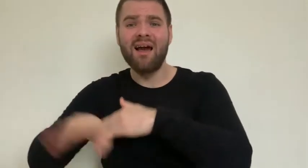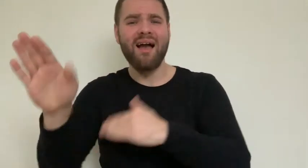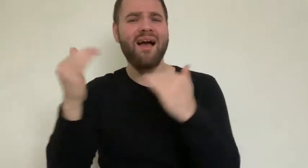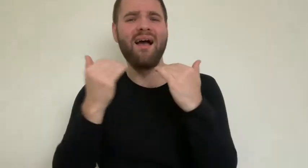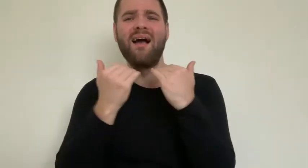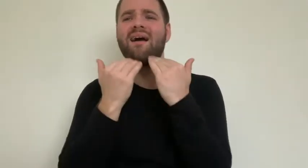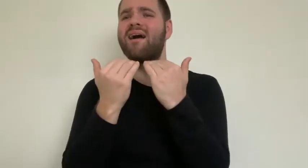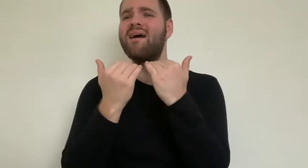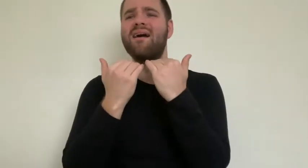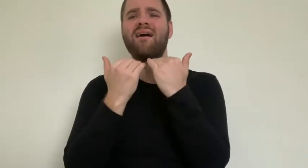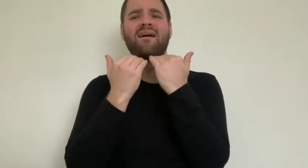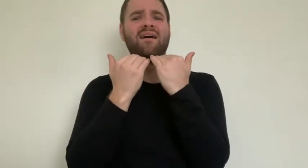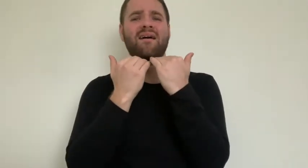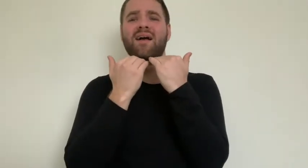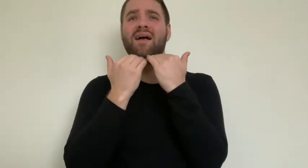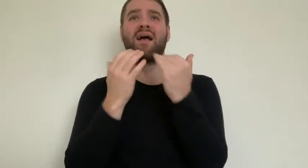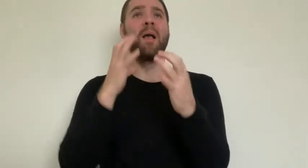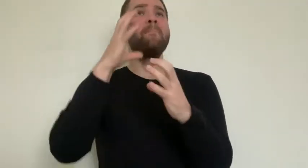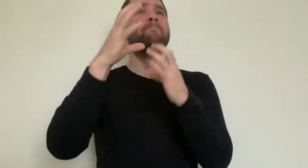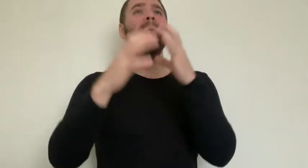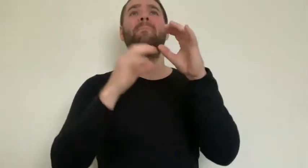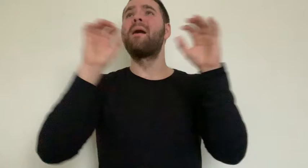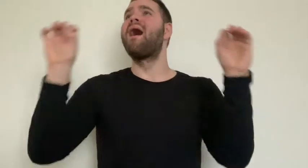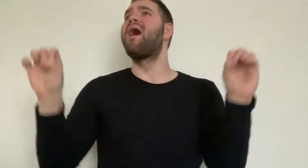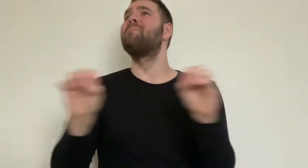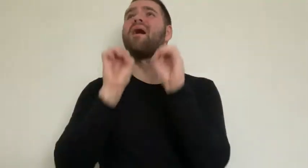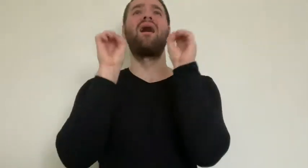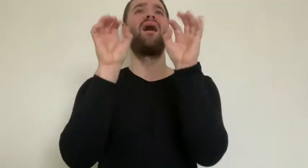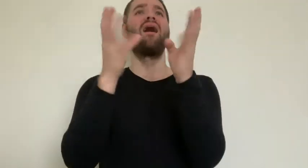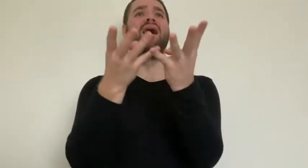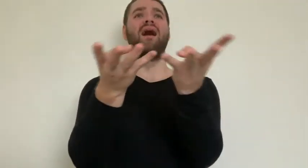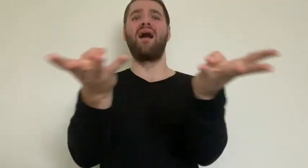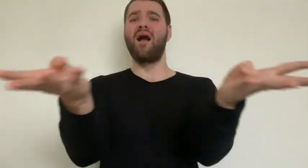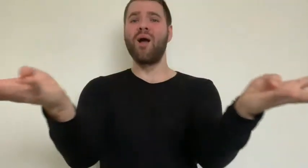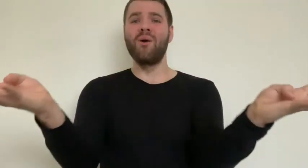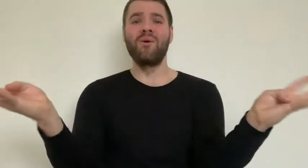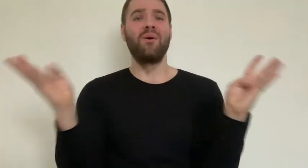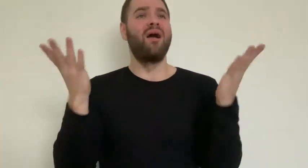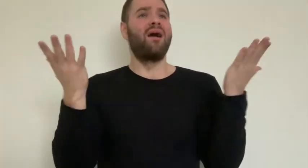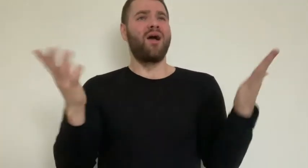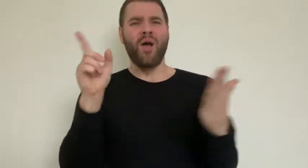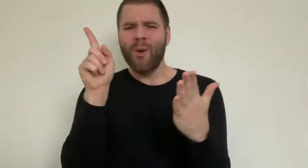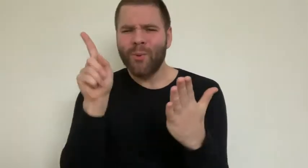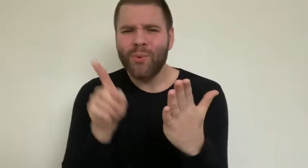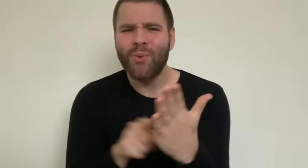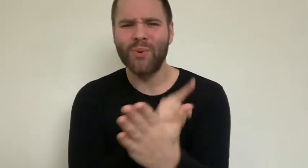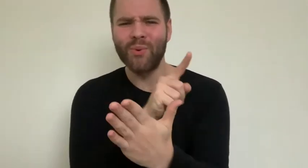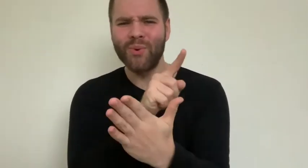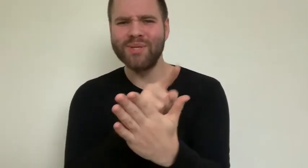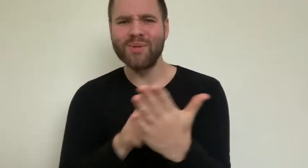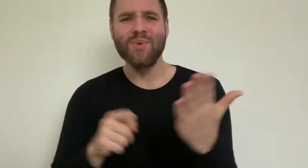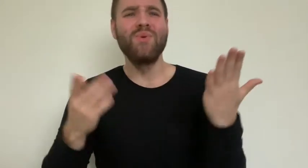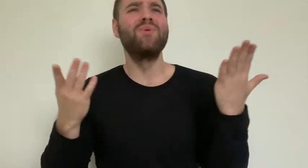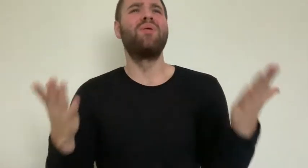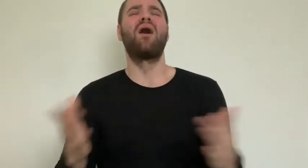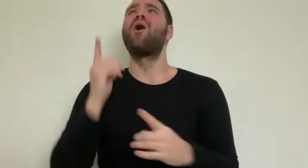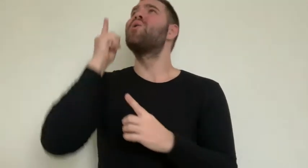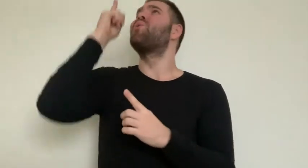leave. All kinds of magic all around us. It's hard to believe. Thank God it's